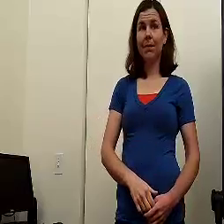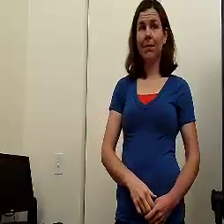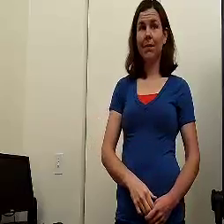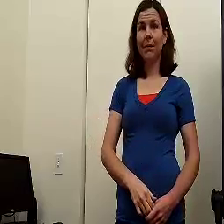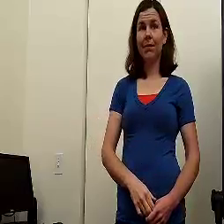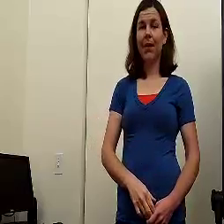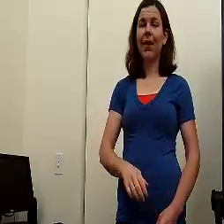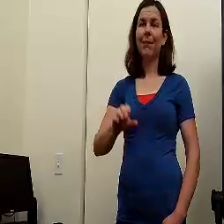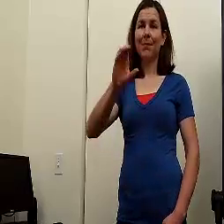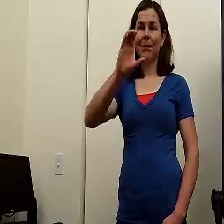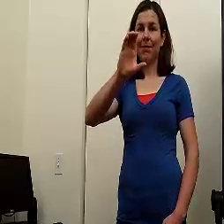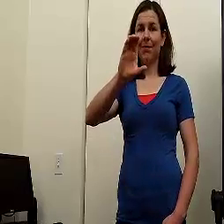Yeah, again. Okay. It is.